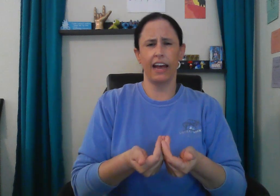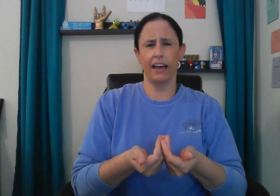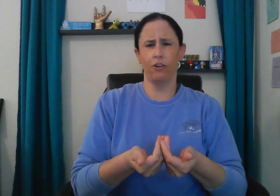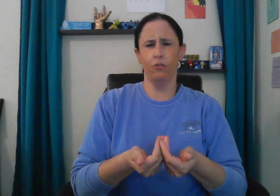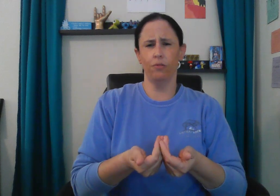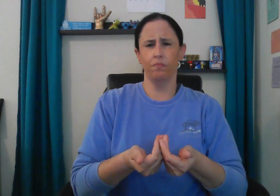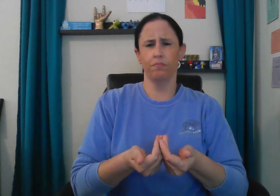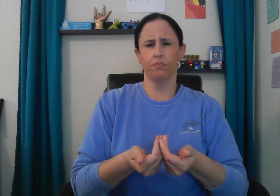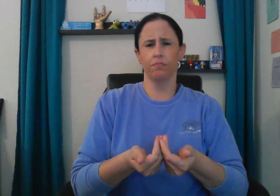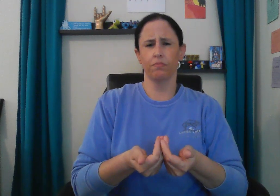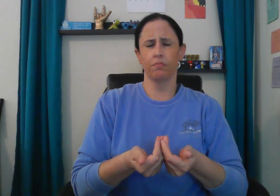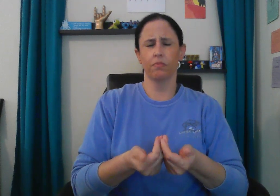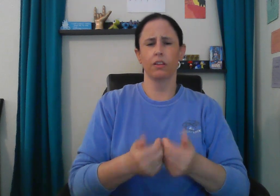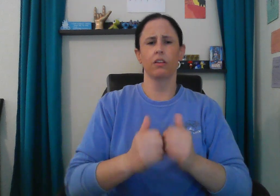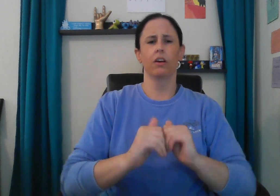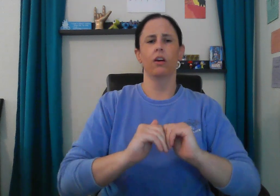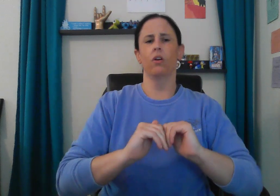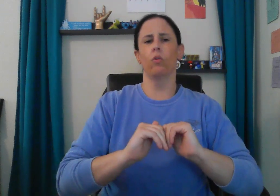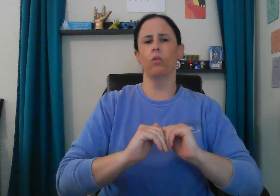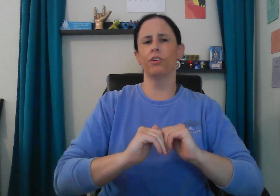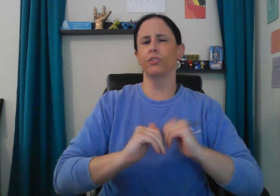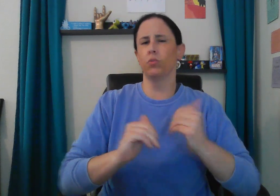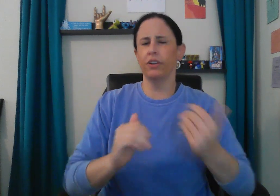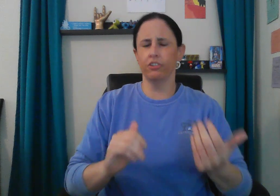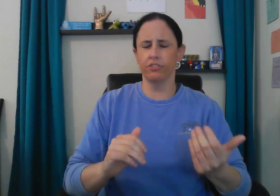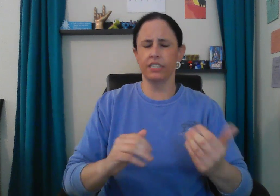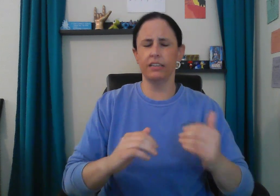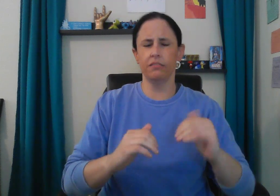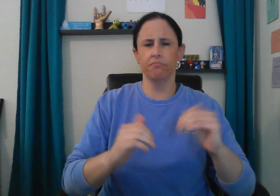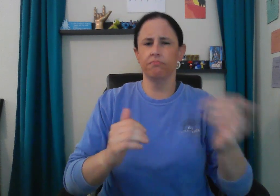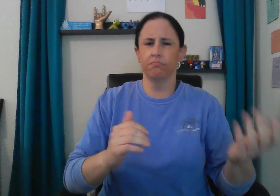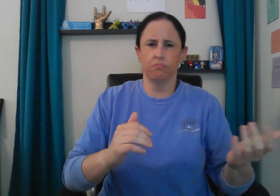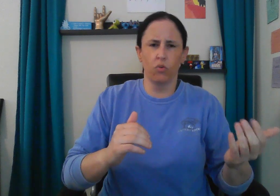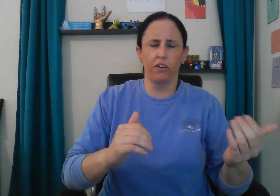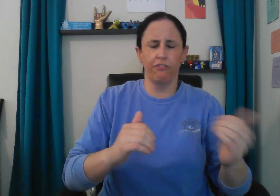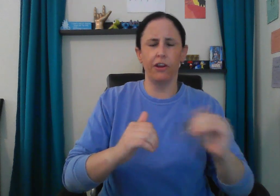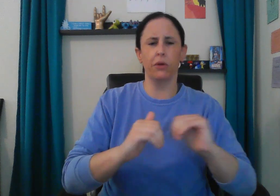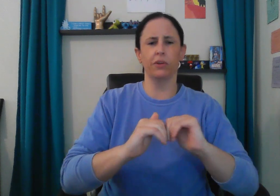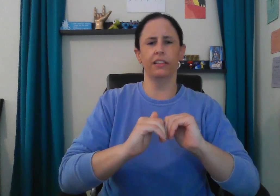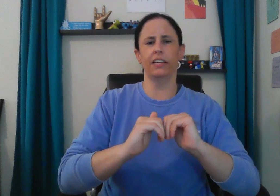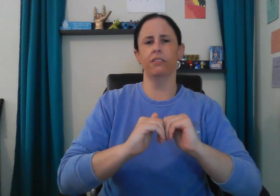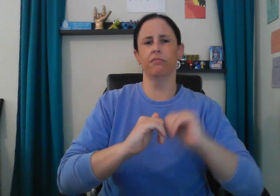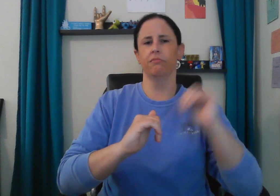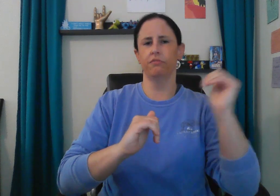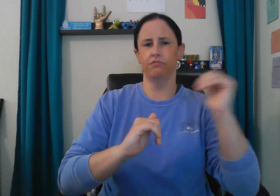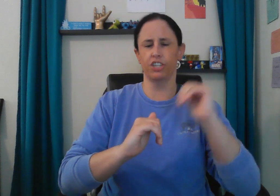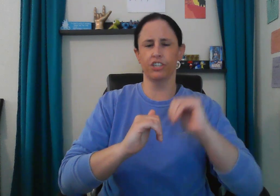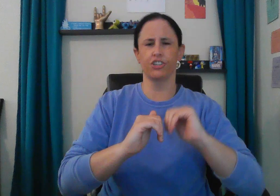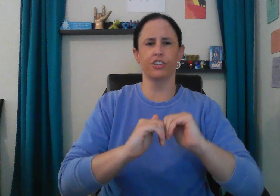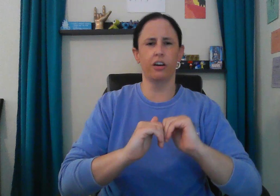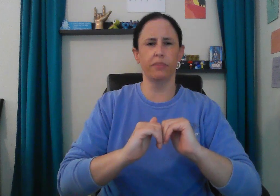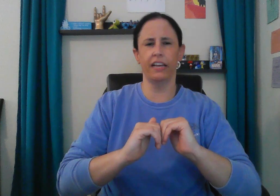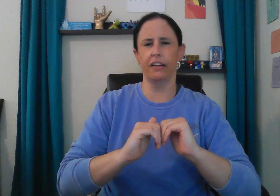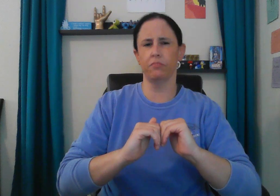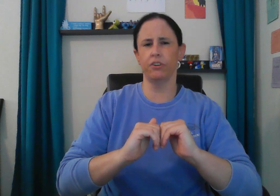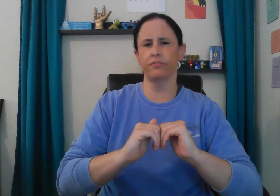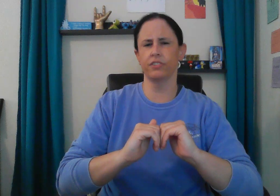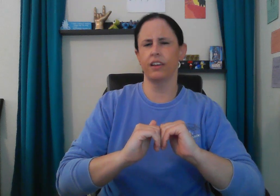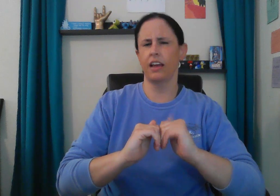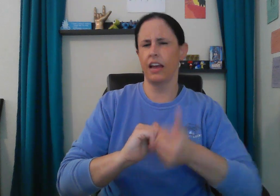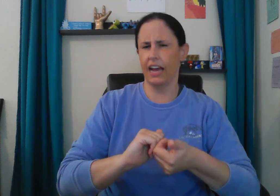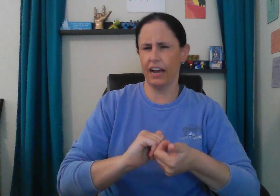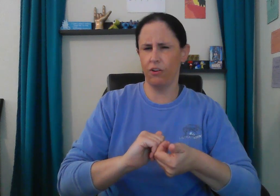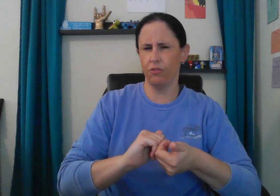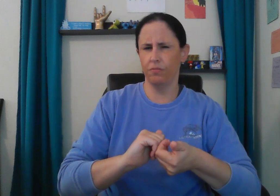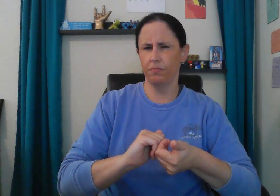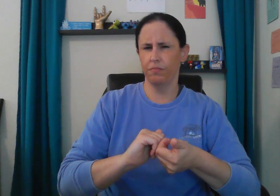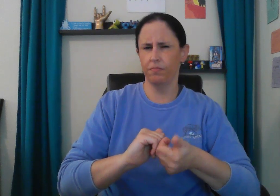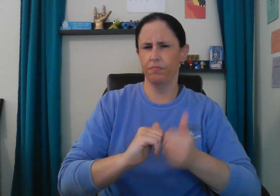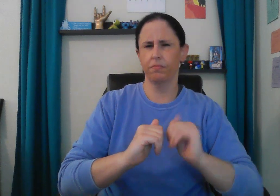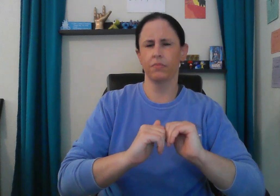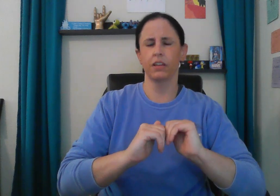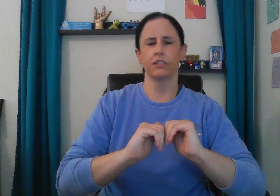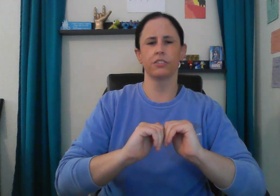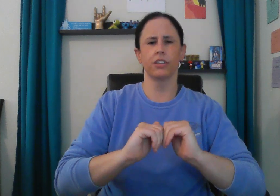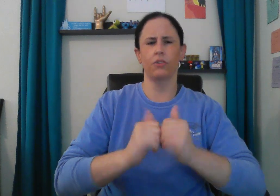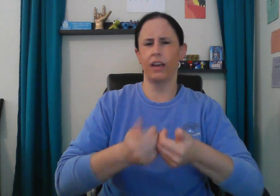how, or the one you'll see more frequently, just your dominant hand moves, how. So